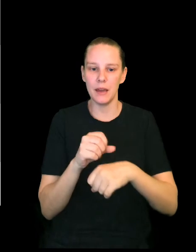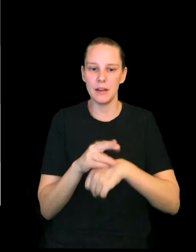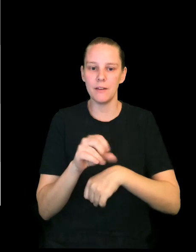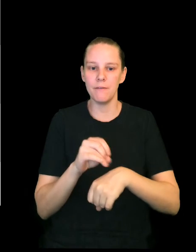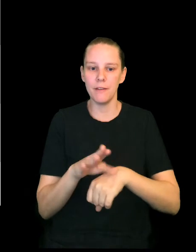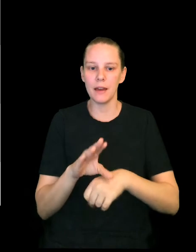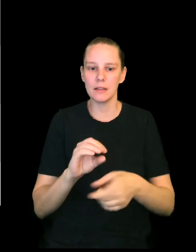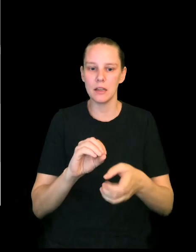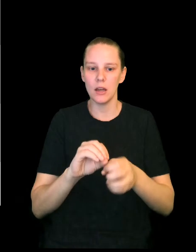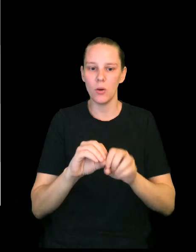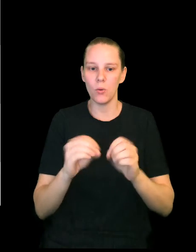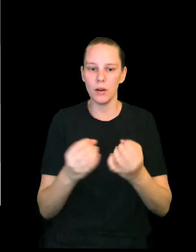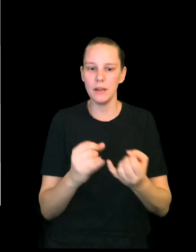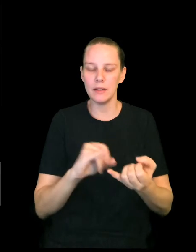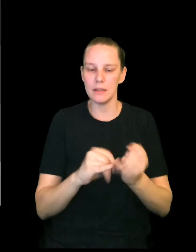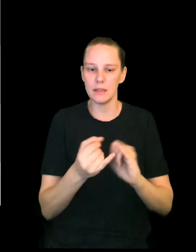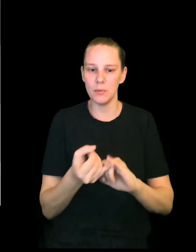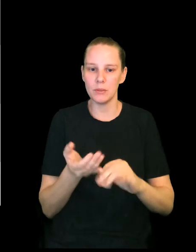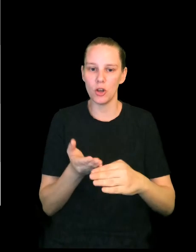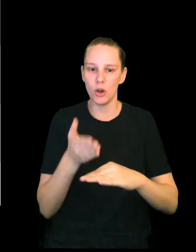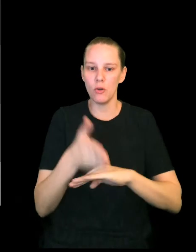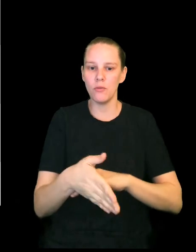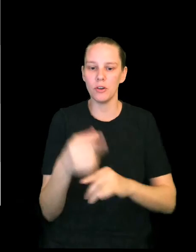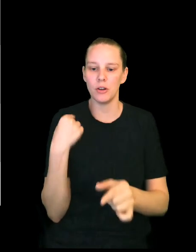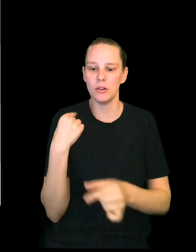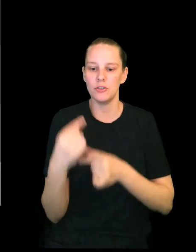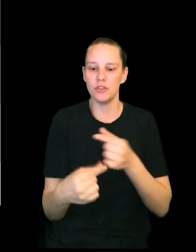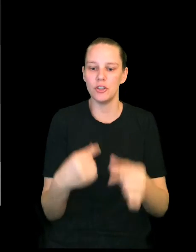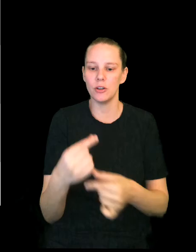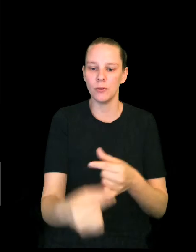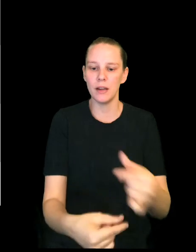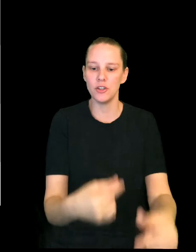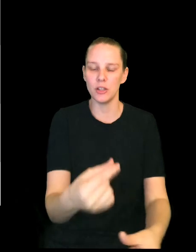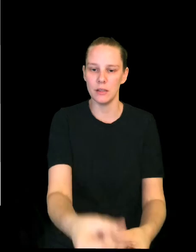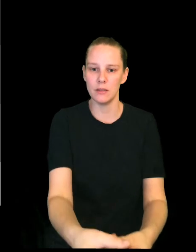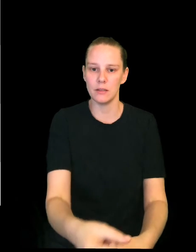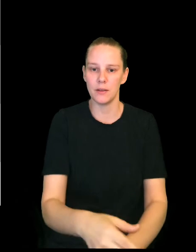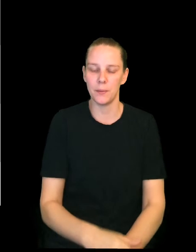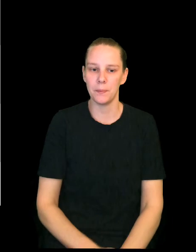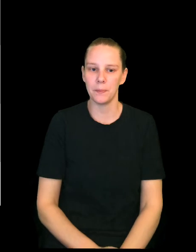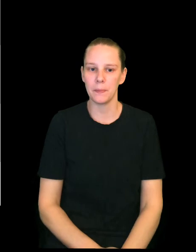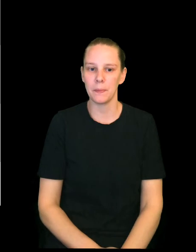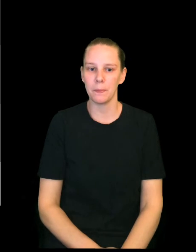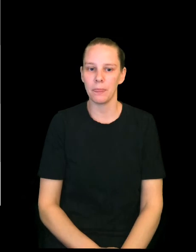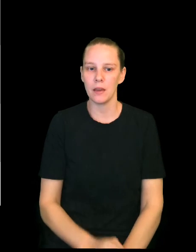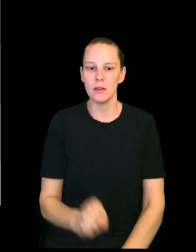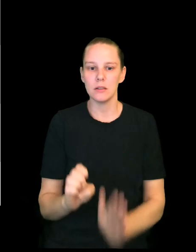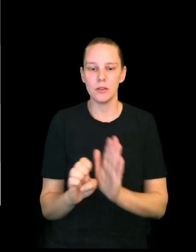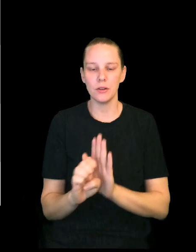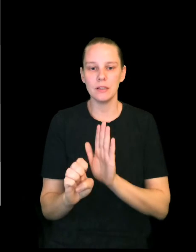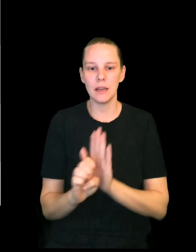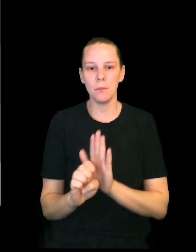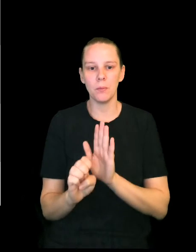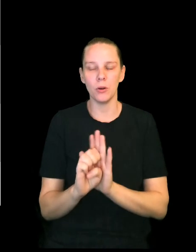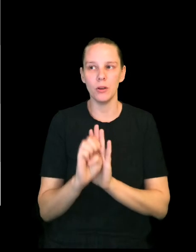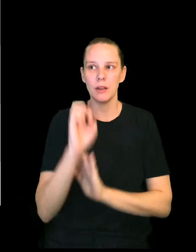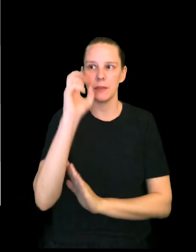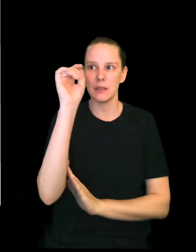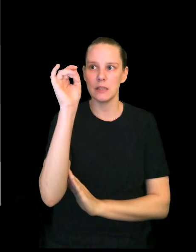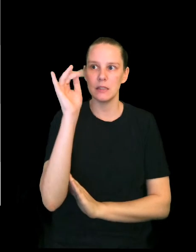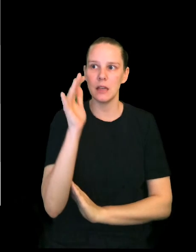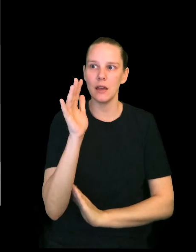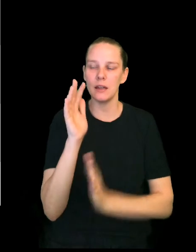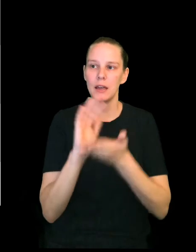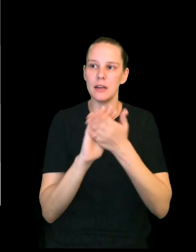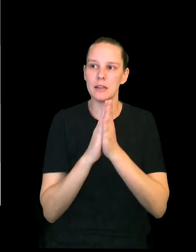time, and it affects organisms over generations. So example,